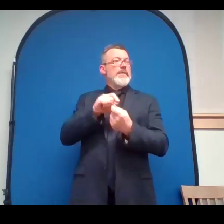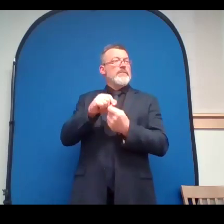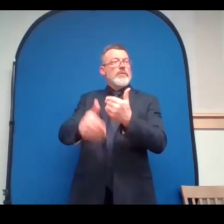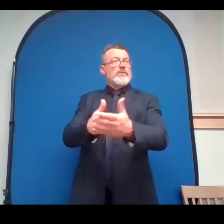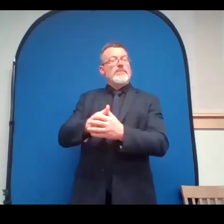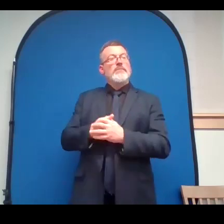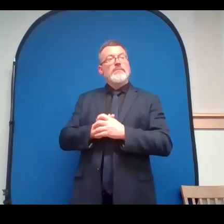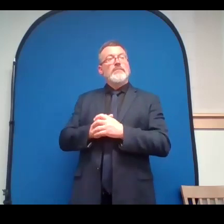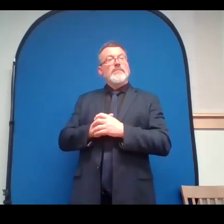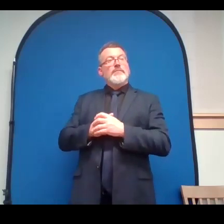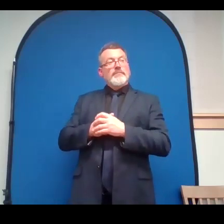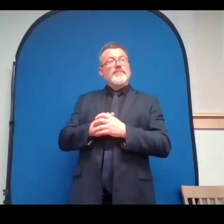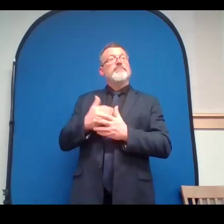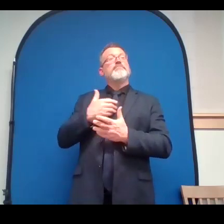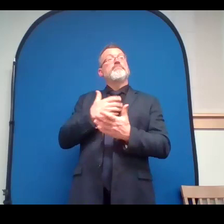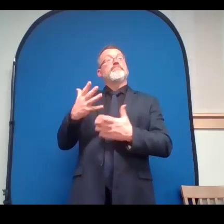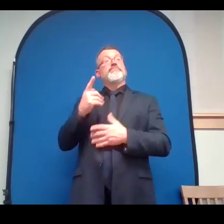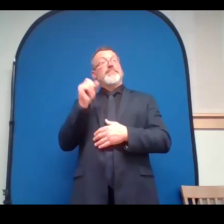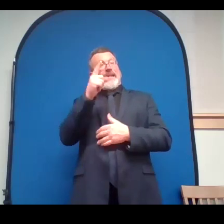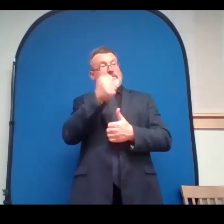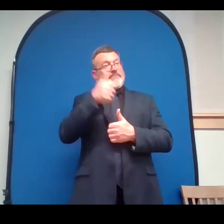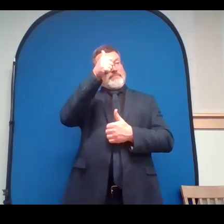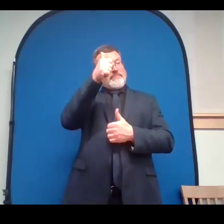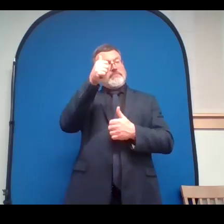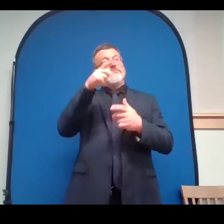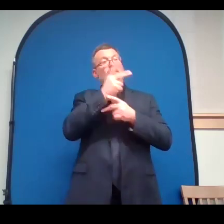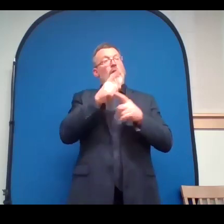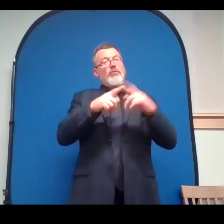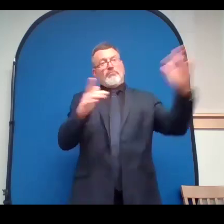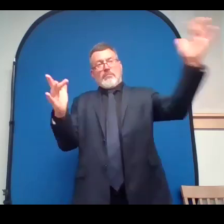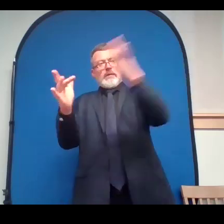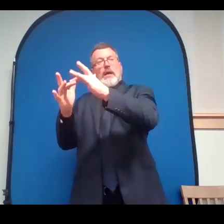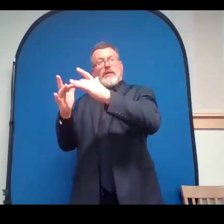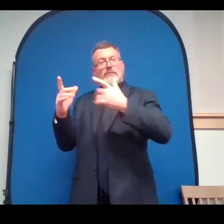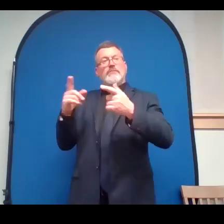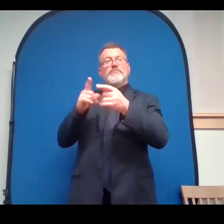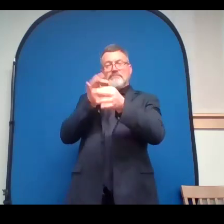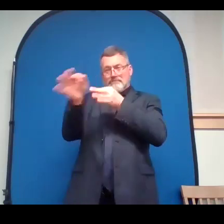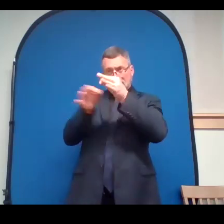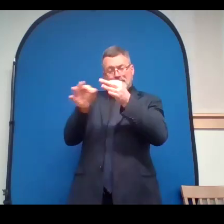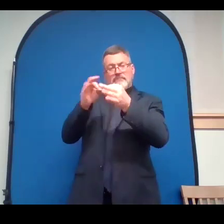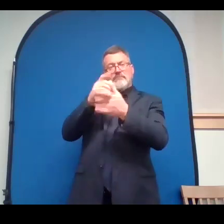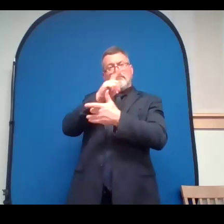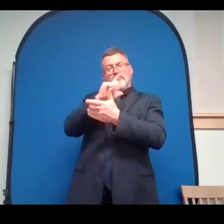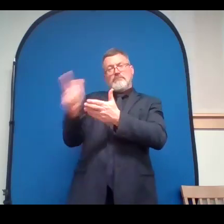supervisor, as platoon sergeant, reach out to him and to kind of inform him what needed to happen. Sir.